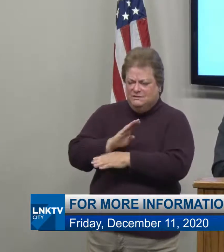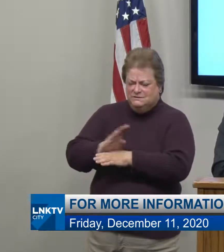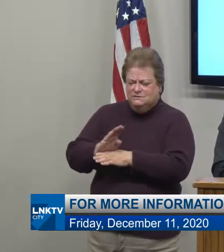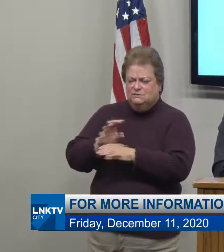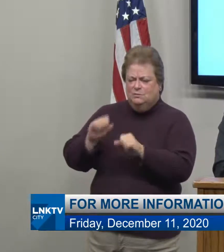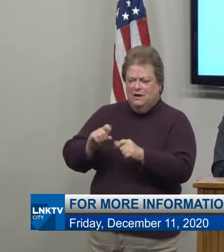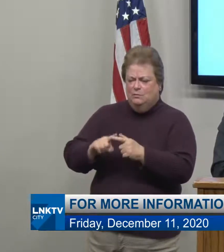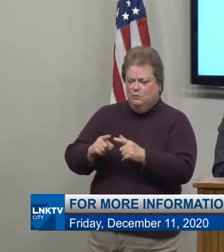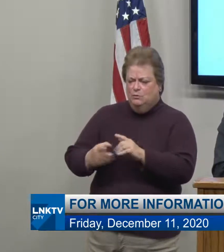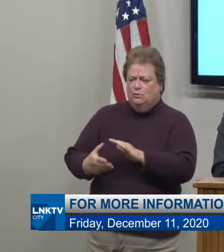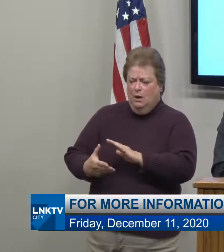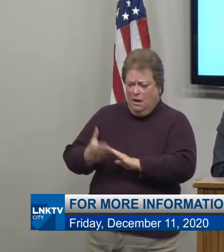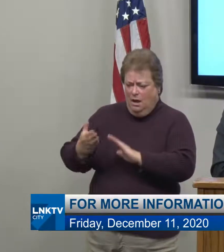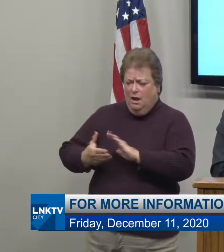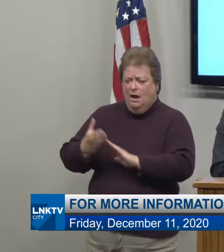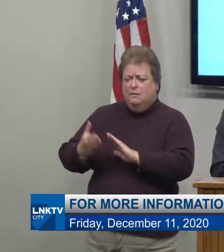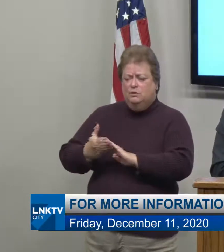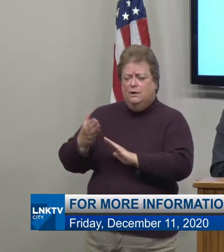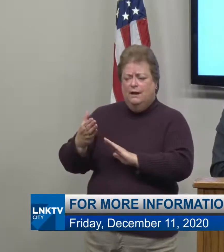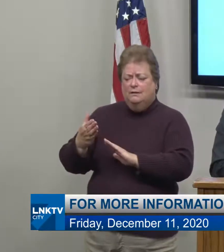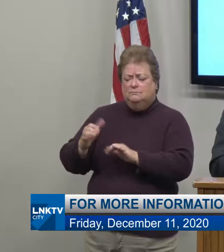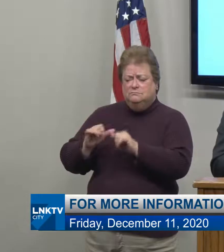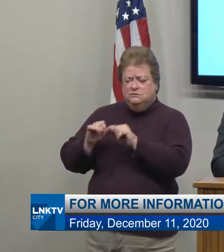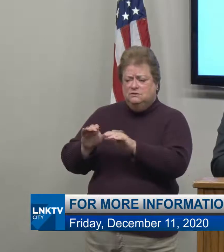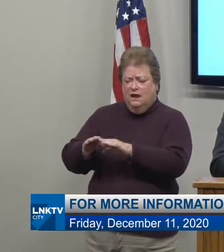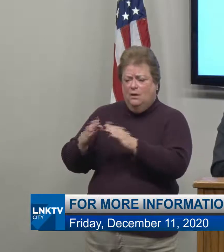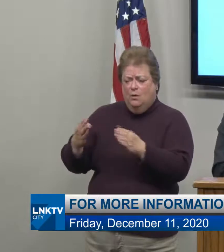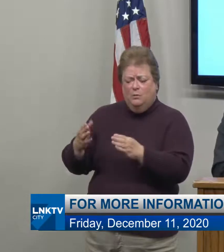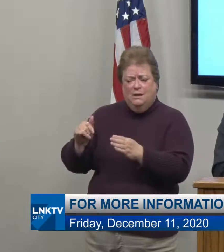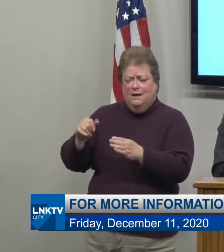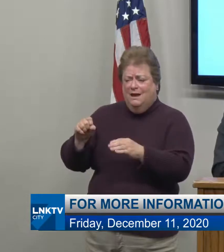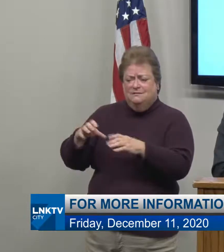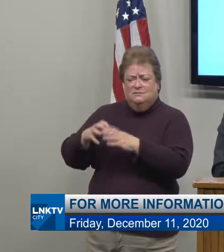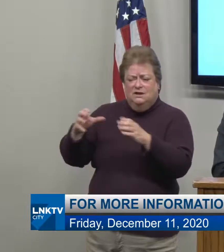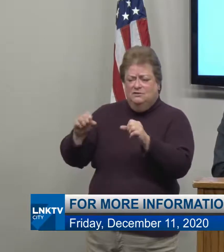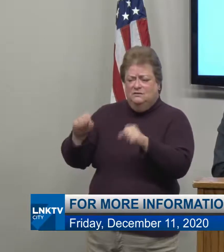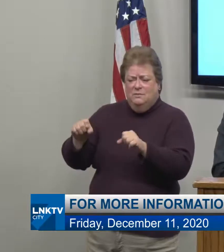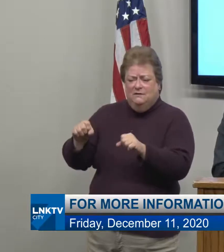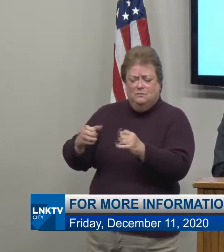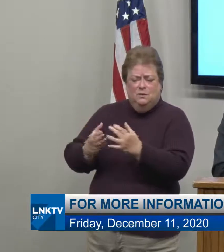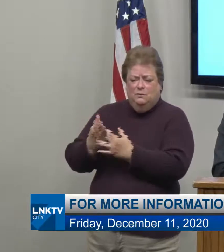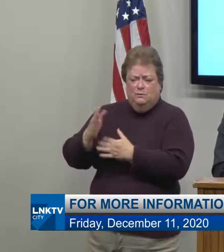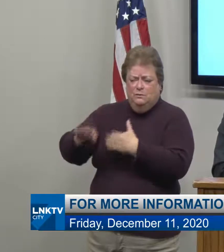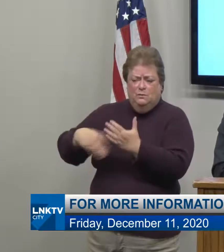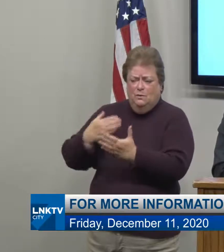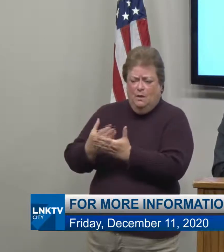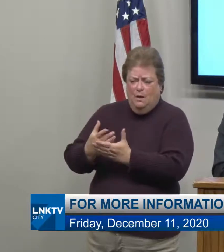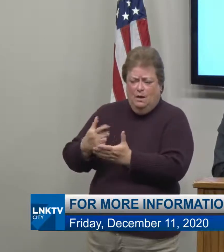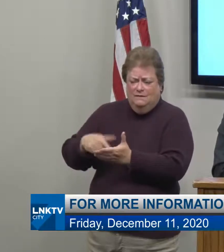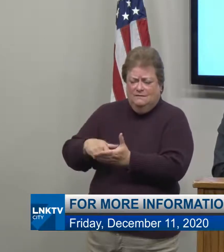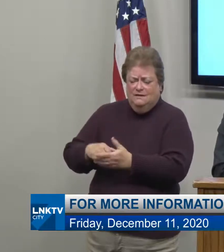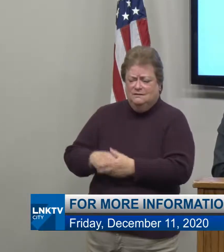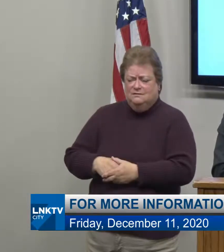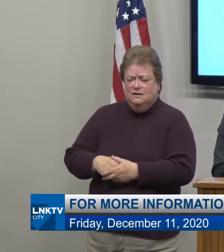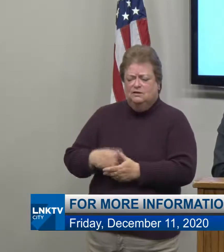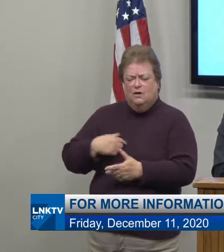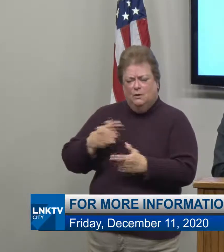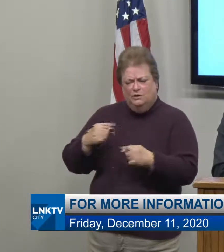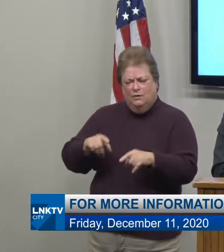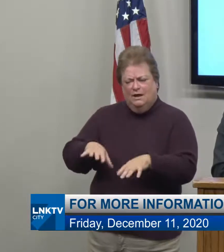able to operate as much as possible throughout this as well. So we're really trying to balance all of